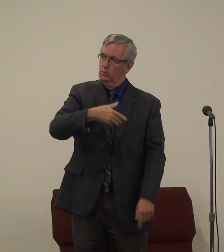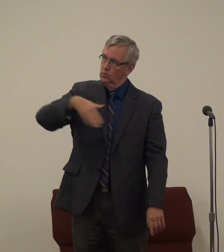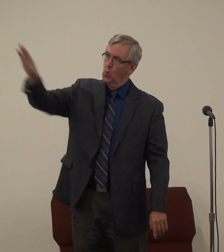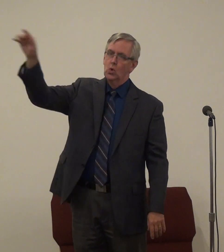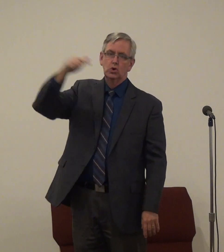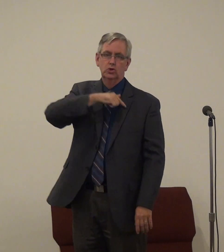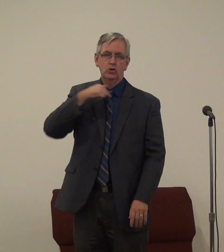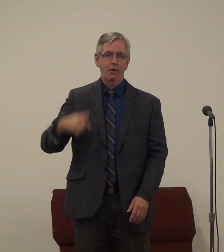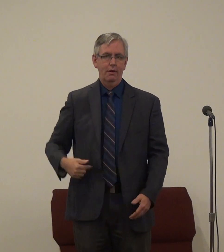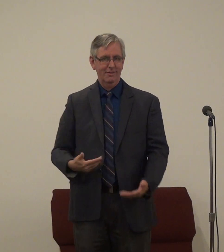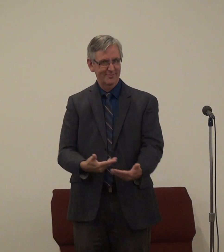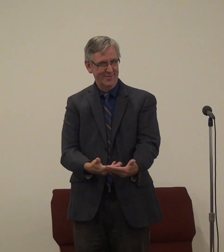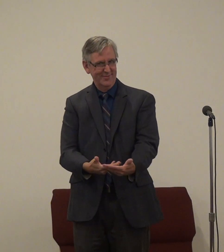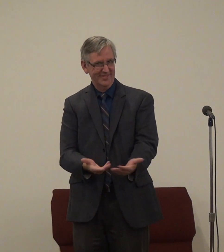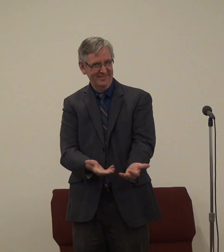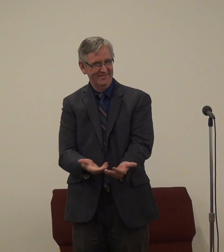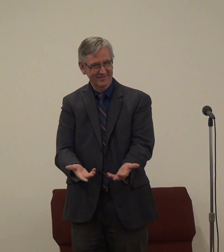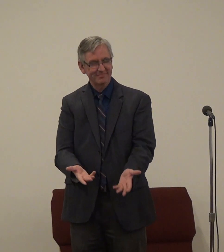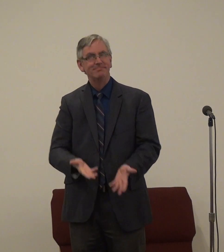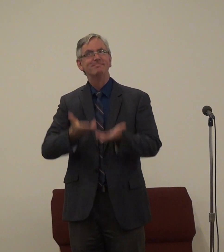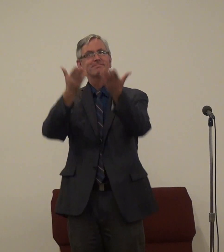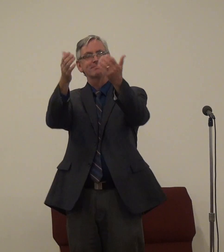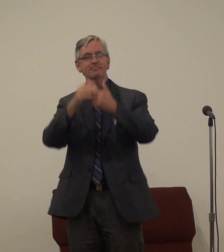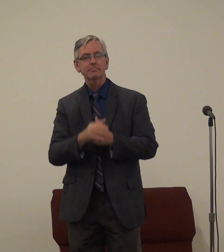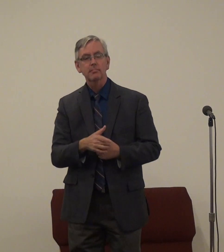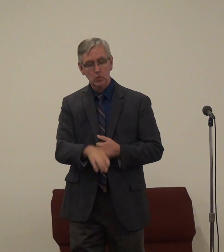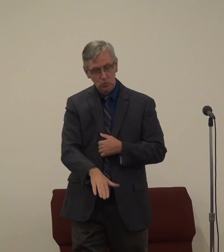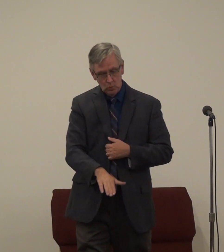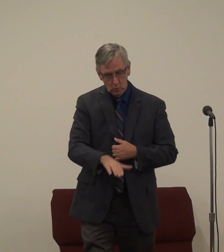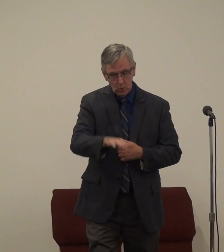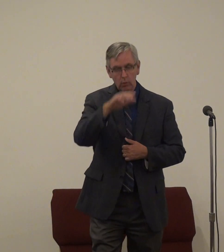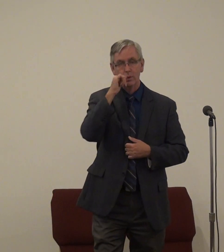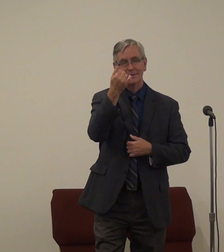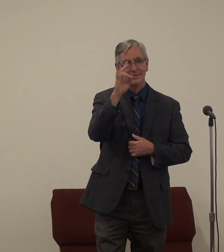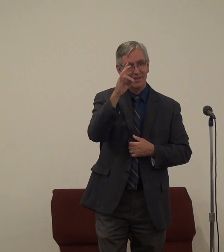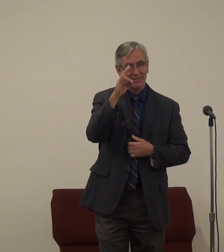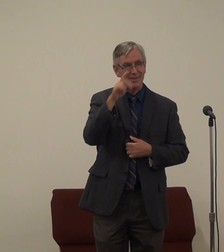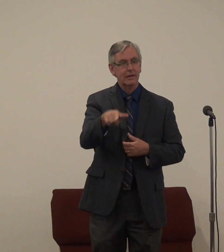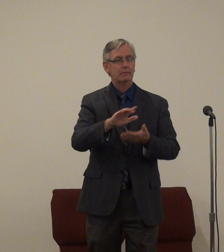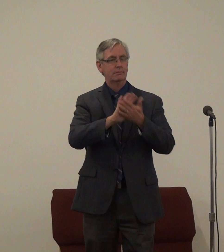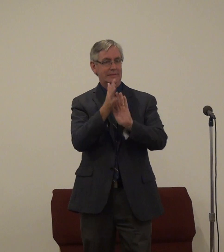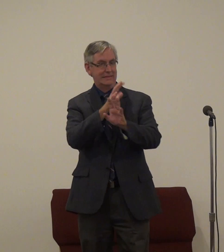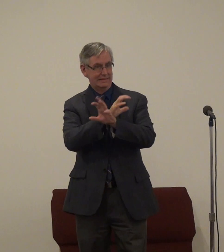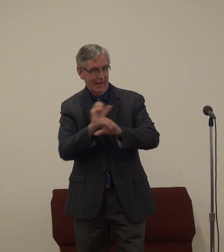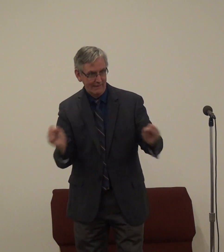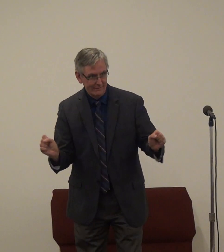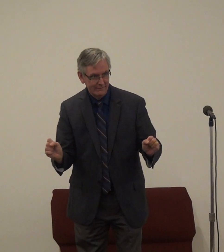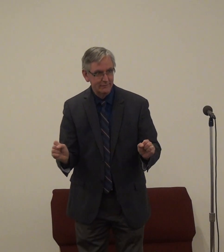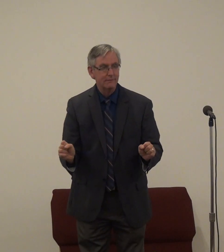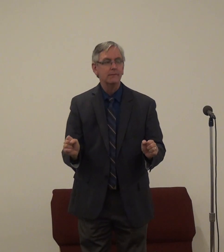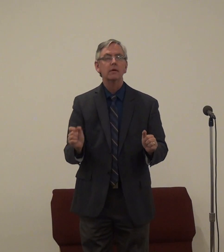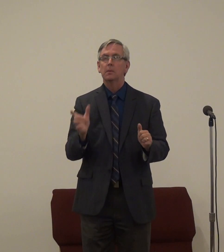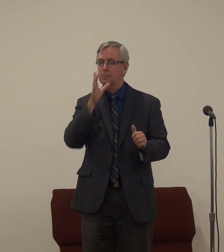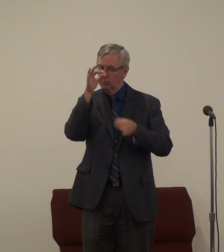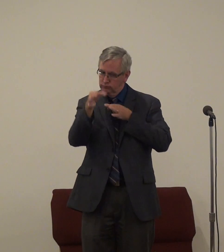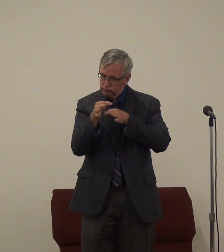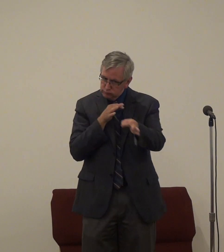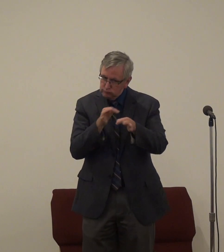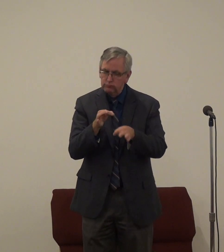and they dedicated him to China as a little baby. And so when he was 17 years old, Hudson Taylor got saved.